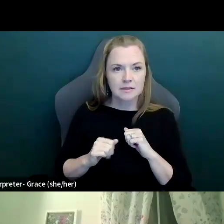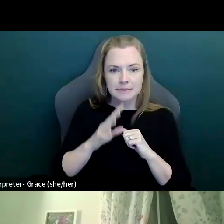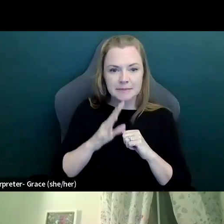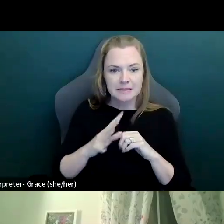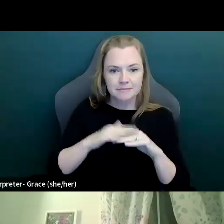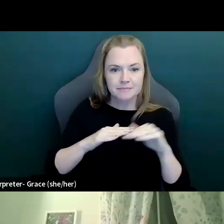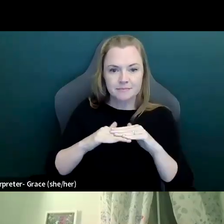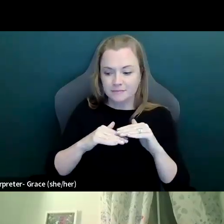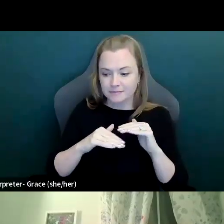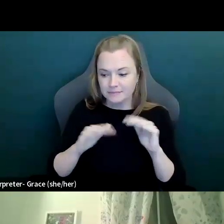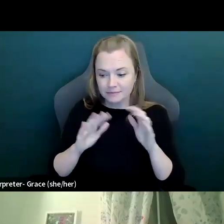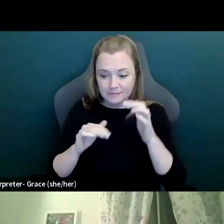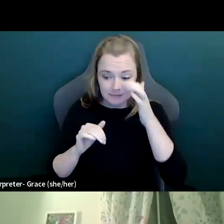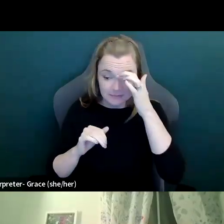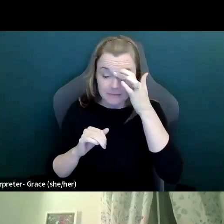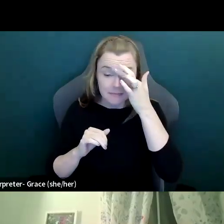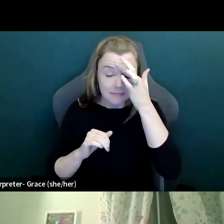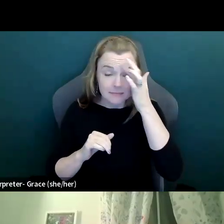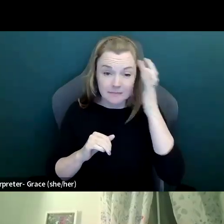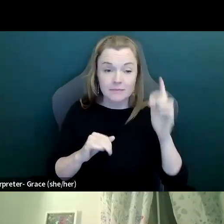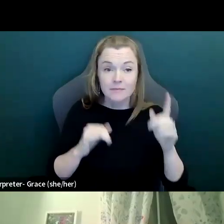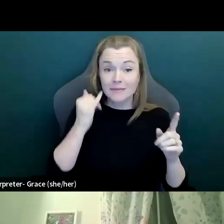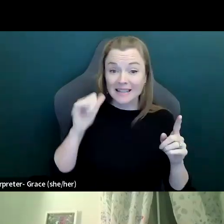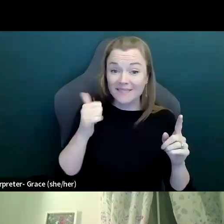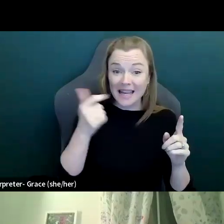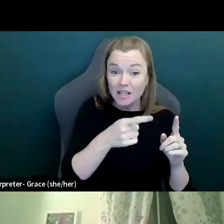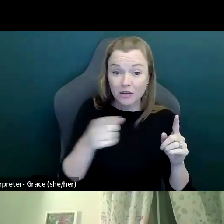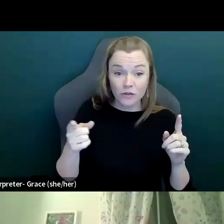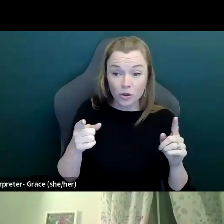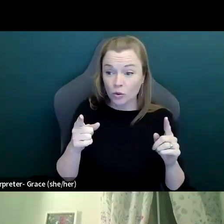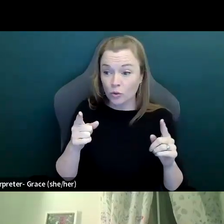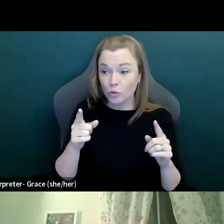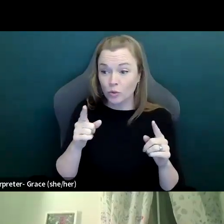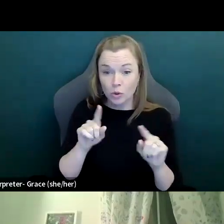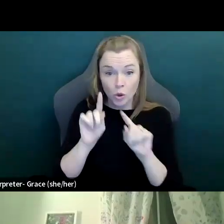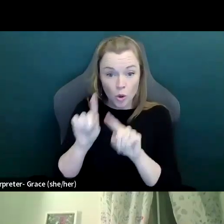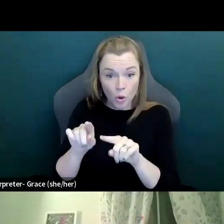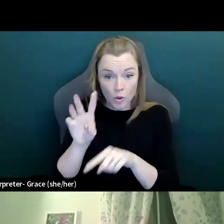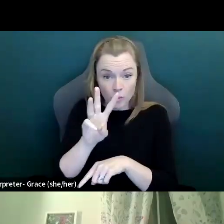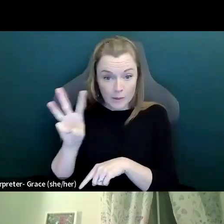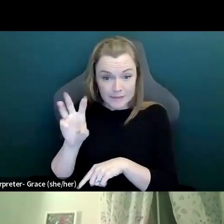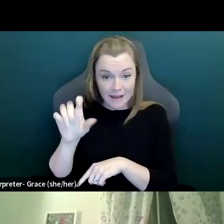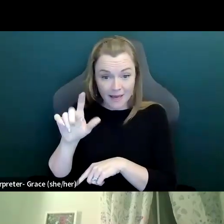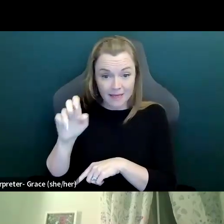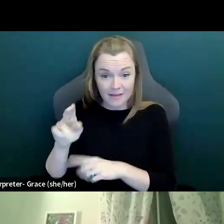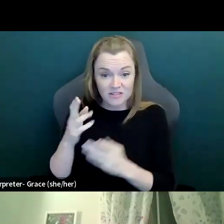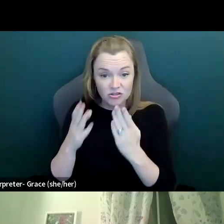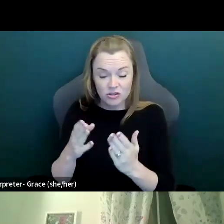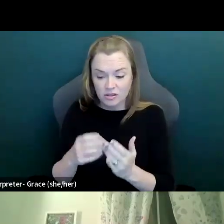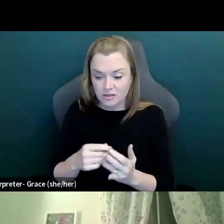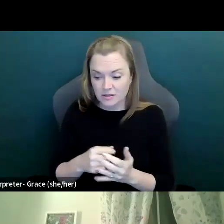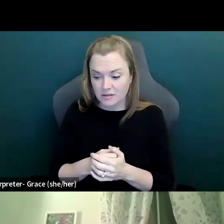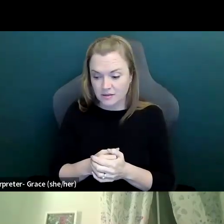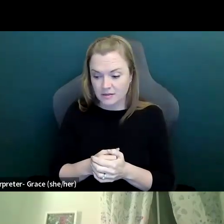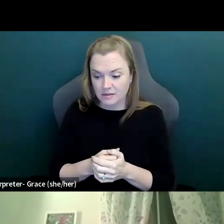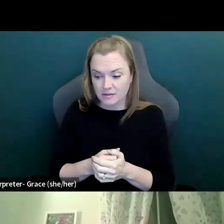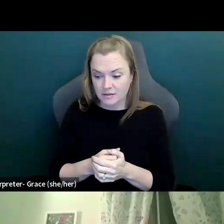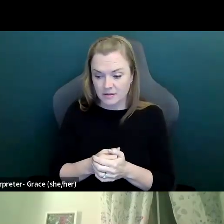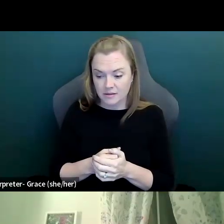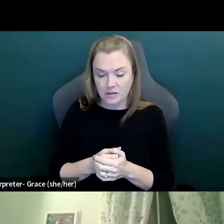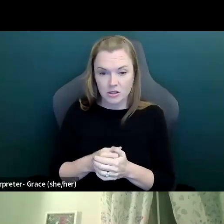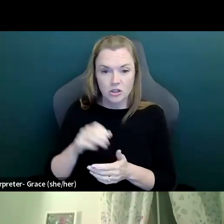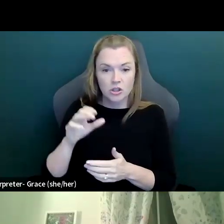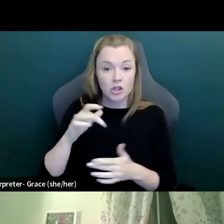I was just You gonna go, say real quick, Sherry. if anybody ends up going on these websites that Ellen had suggested, like SDAN or even Concerned